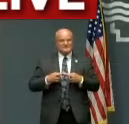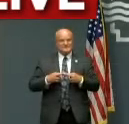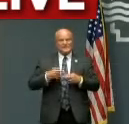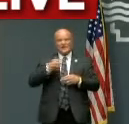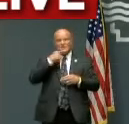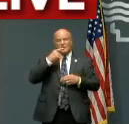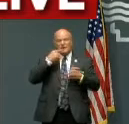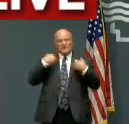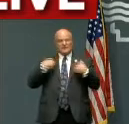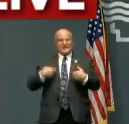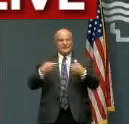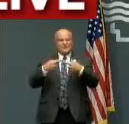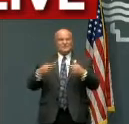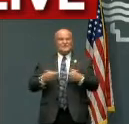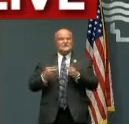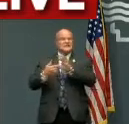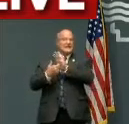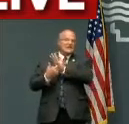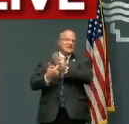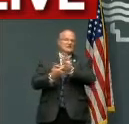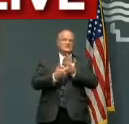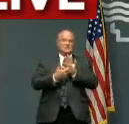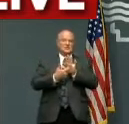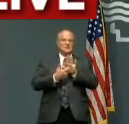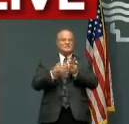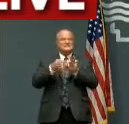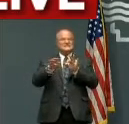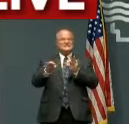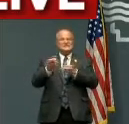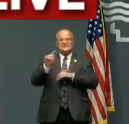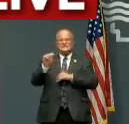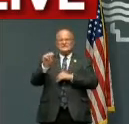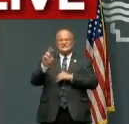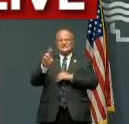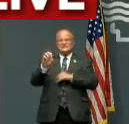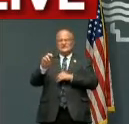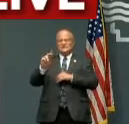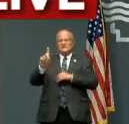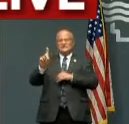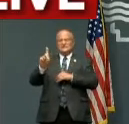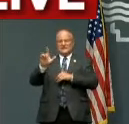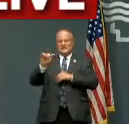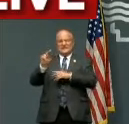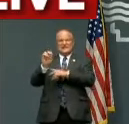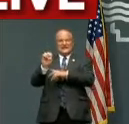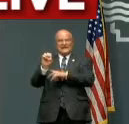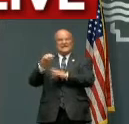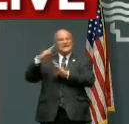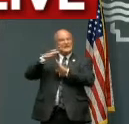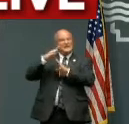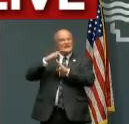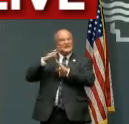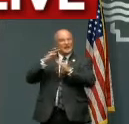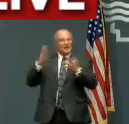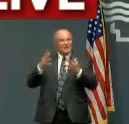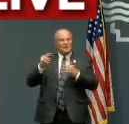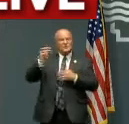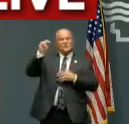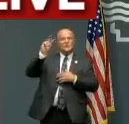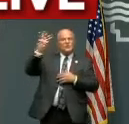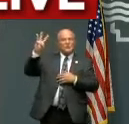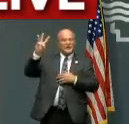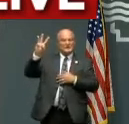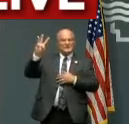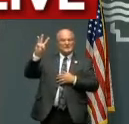public health regions, and it shows just simply the trend line. And so the top one, and of course this is